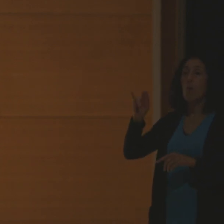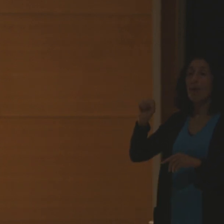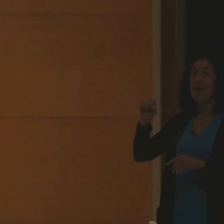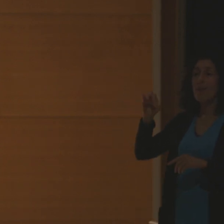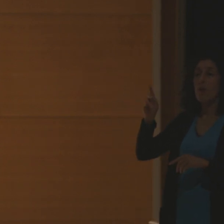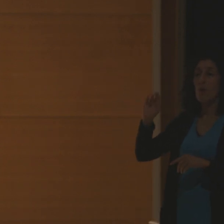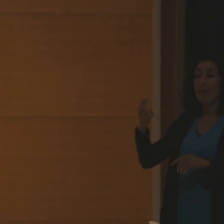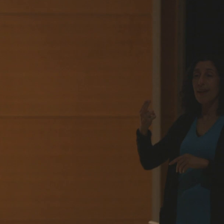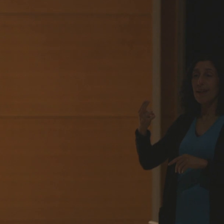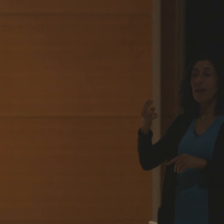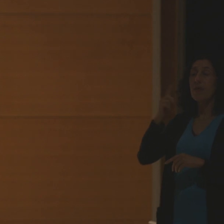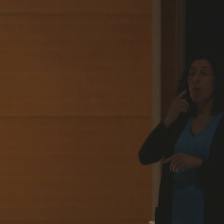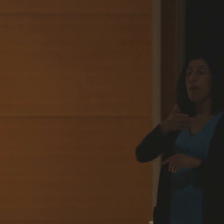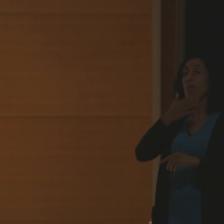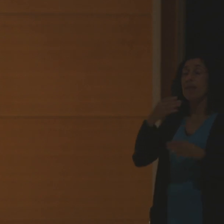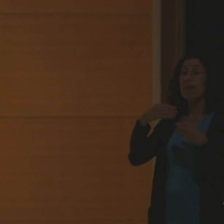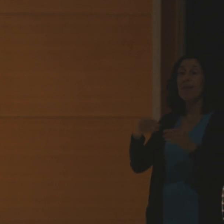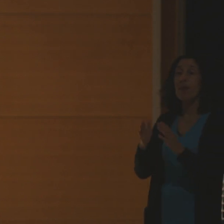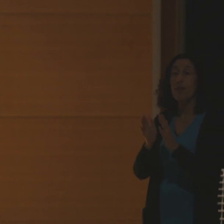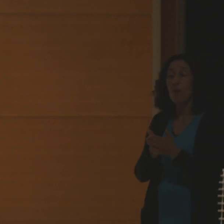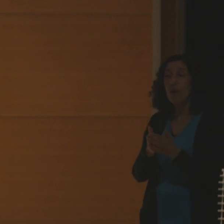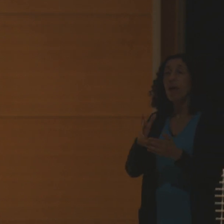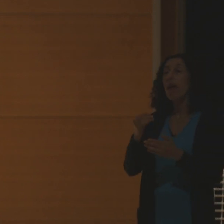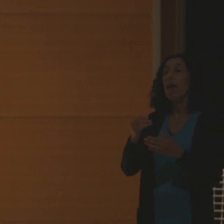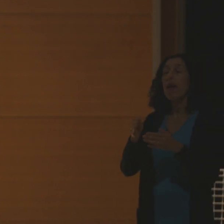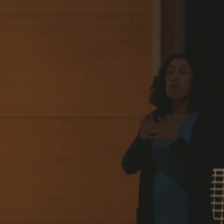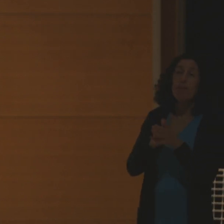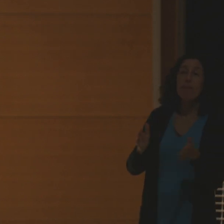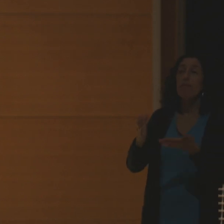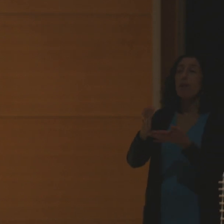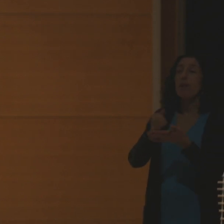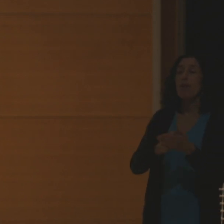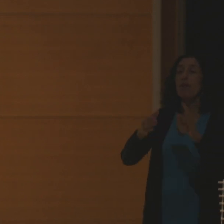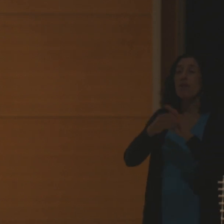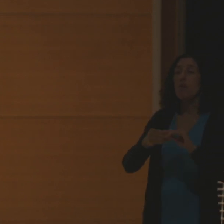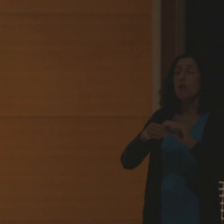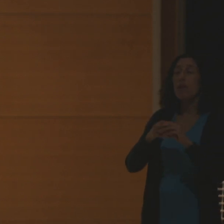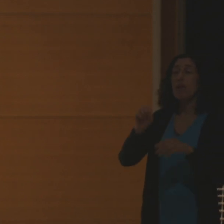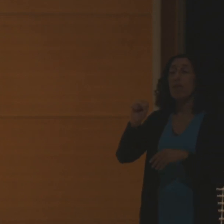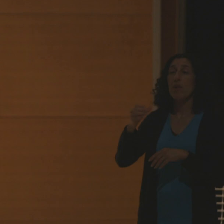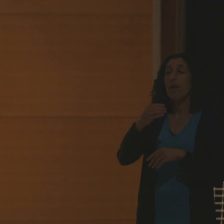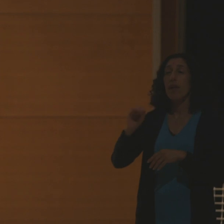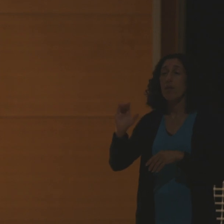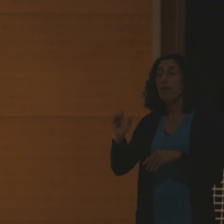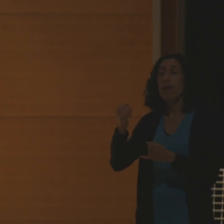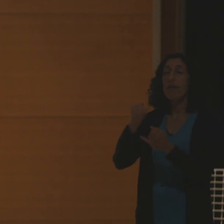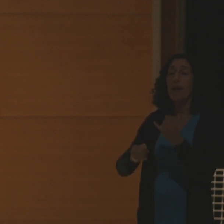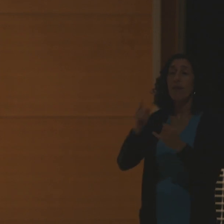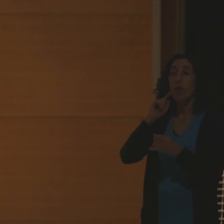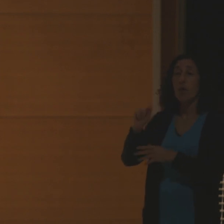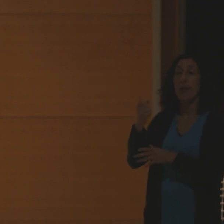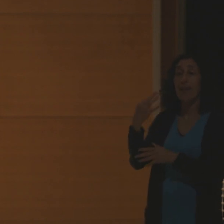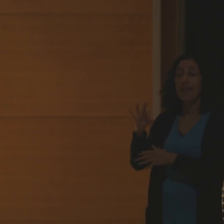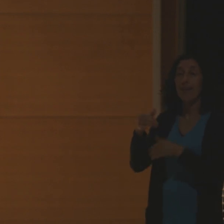national best-selling author of the novel Woman of Lights and the widely acclaimed short story collection Sabrina and Karina, which was a finalist for the 2019 National Book